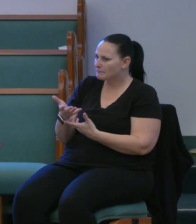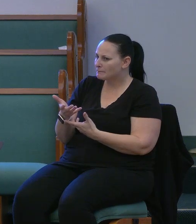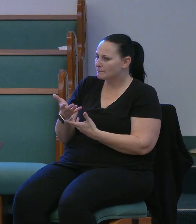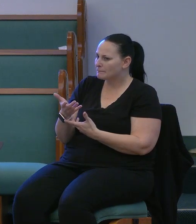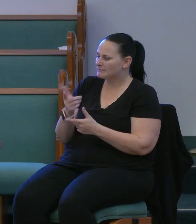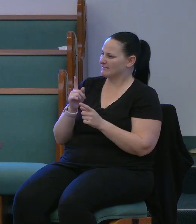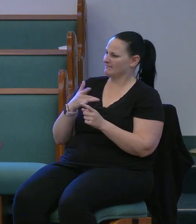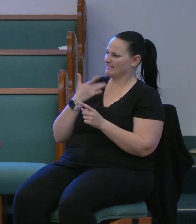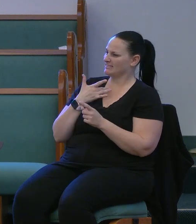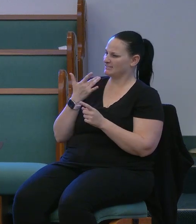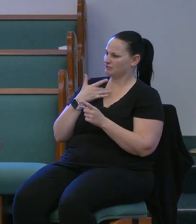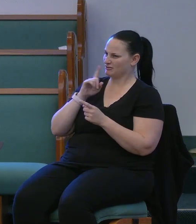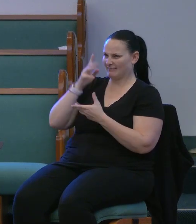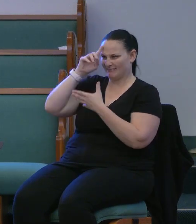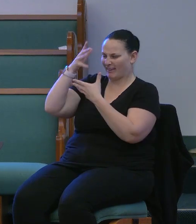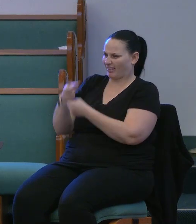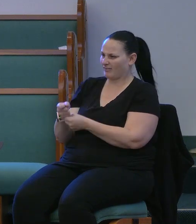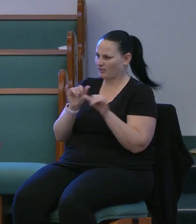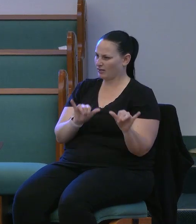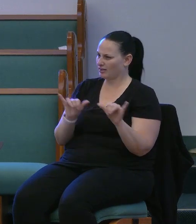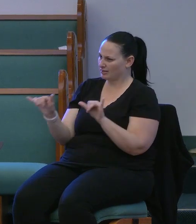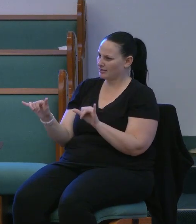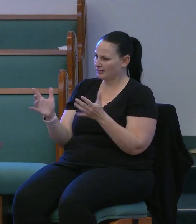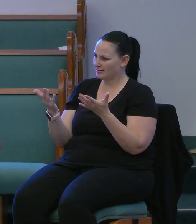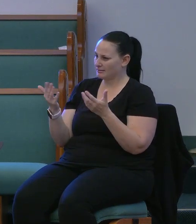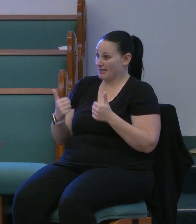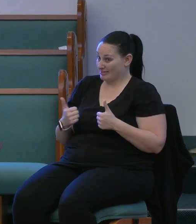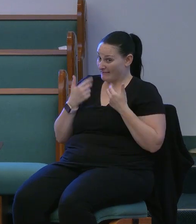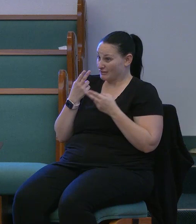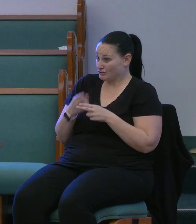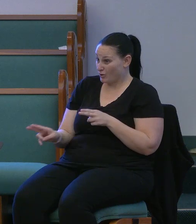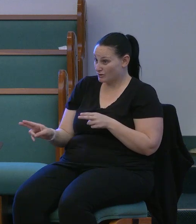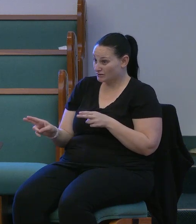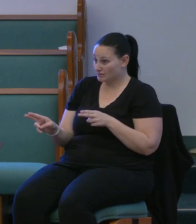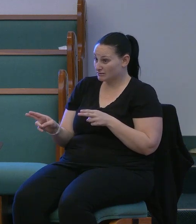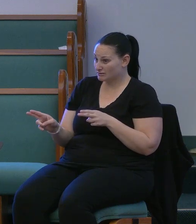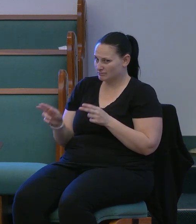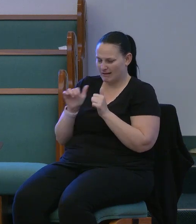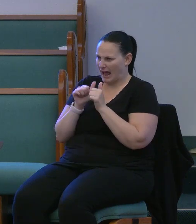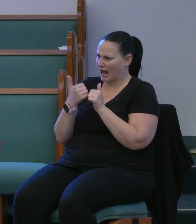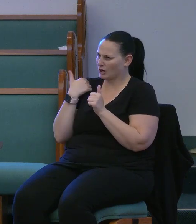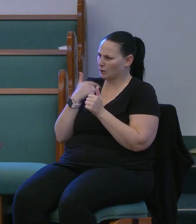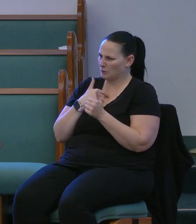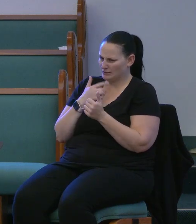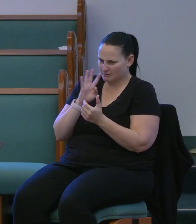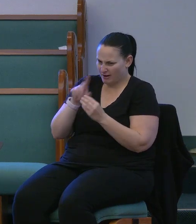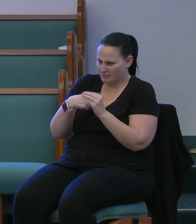that feels so faithful. Life is short. How do we speak to